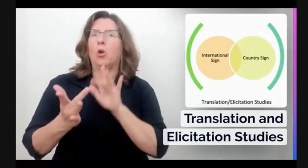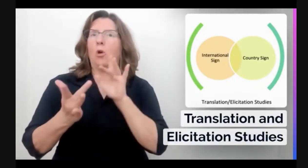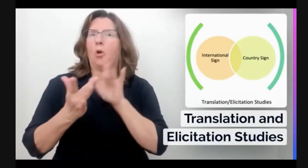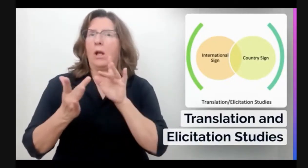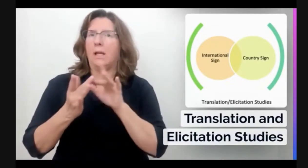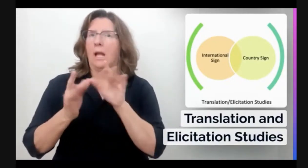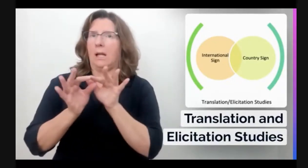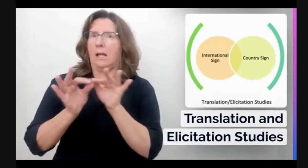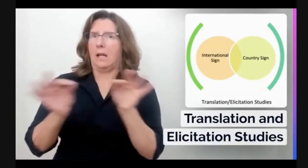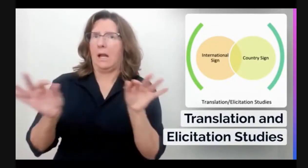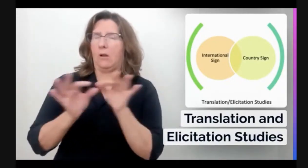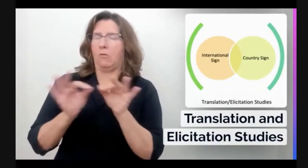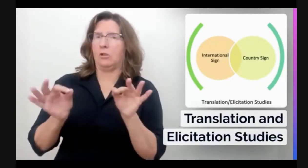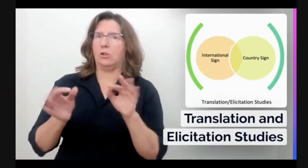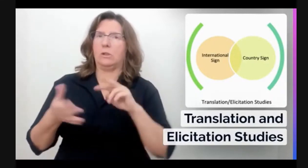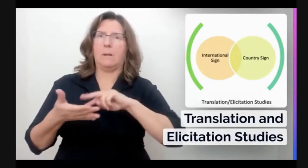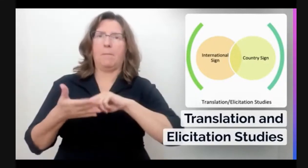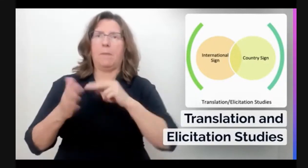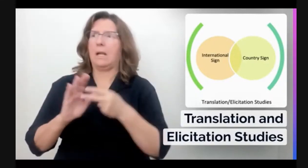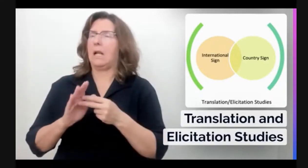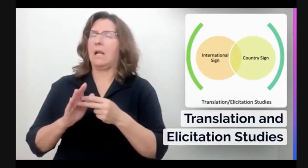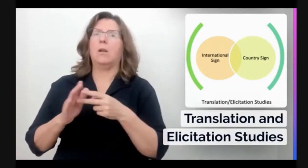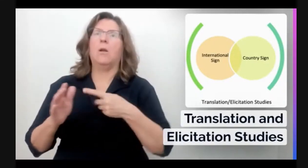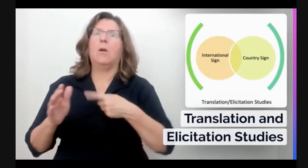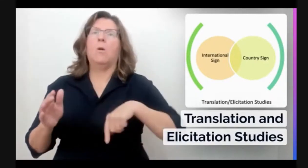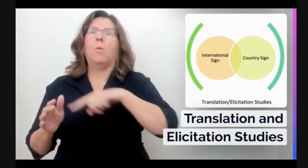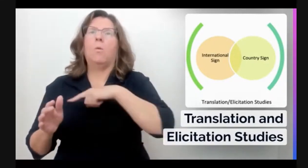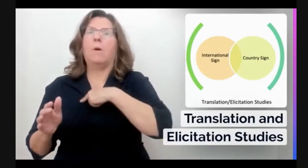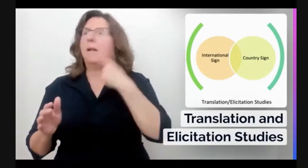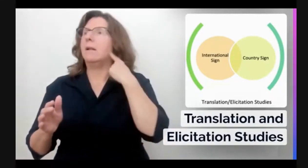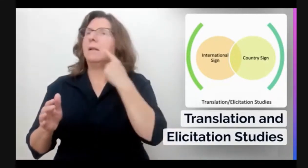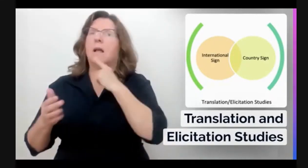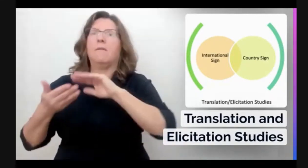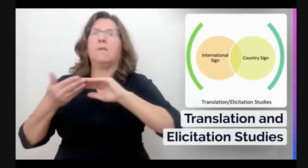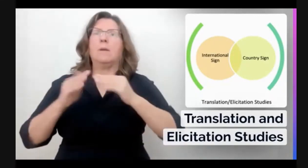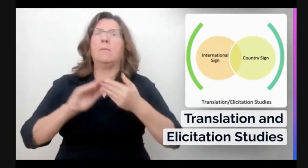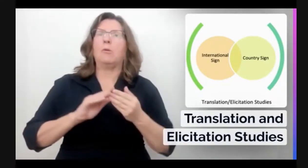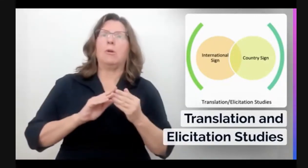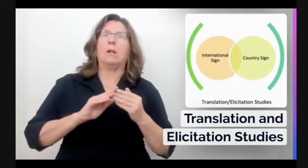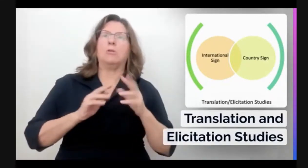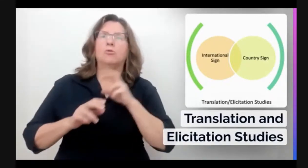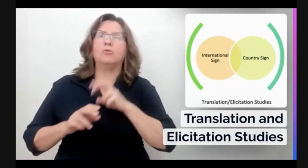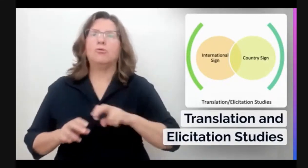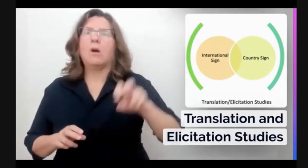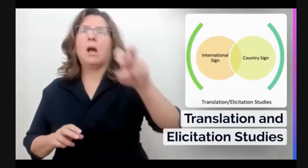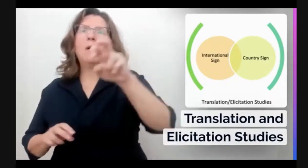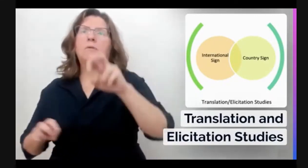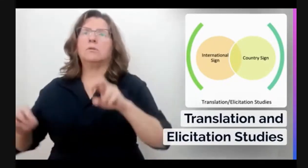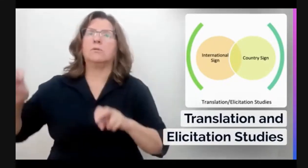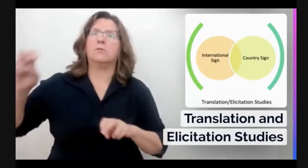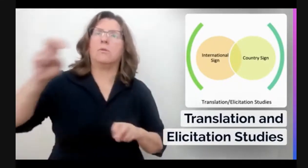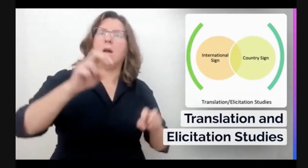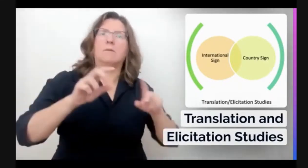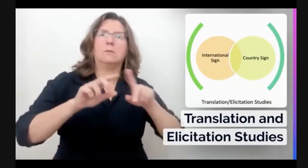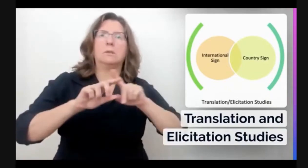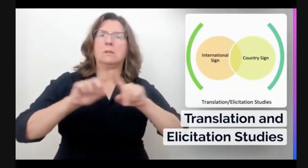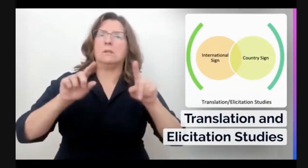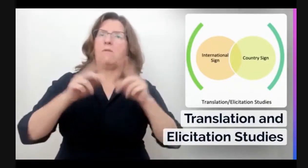World Deaf leaders have developed a contact sign system called International Sign.